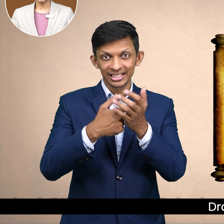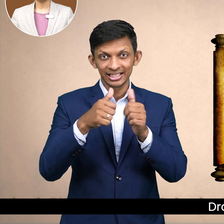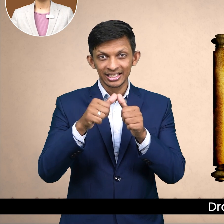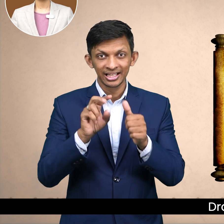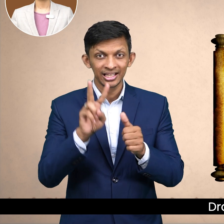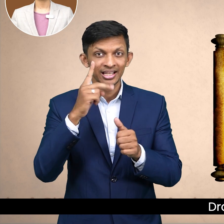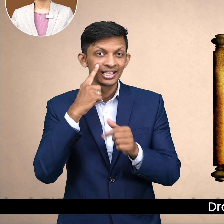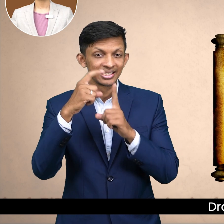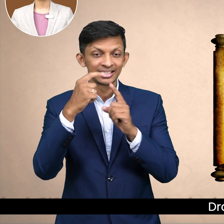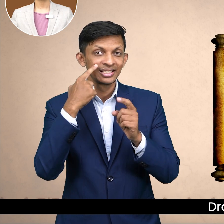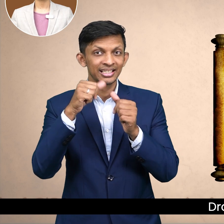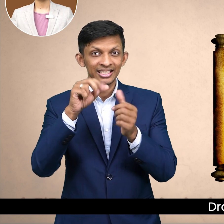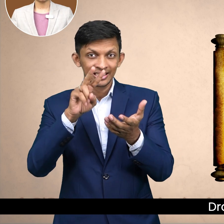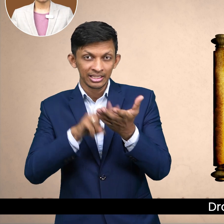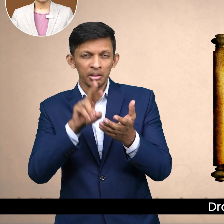Dravidian